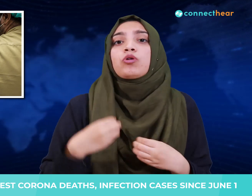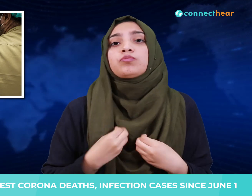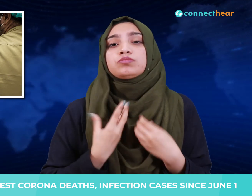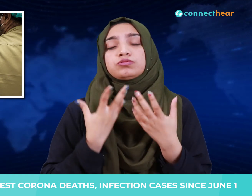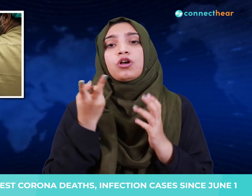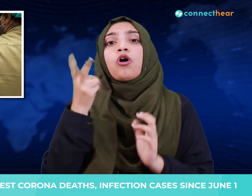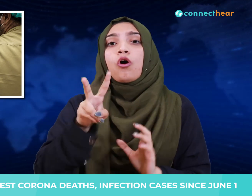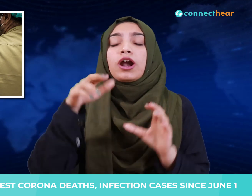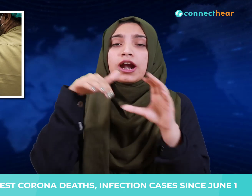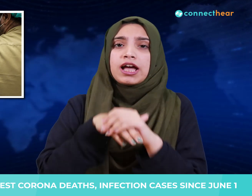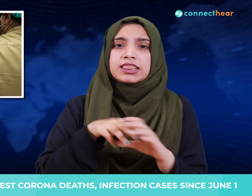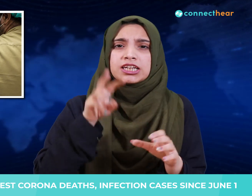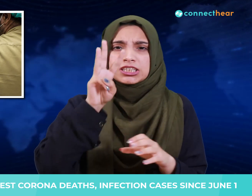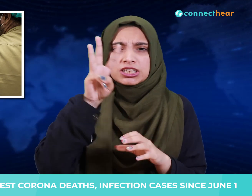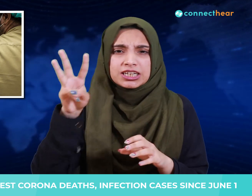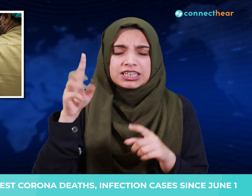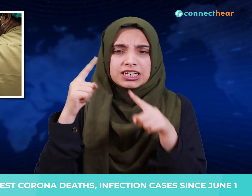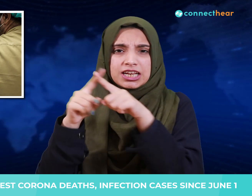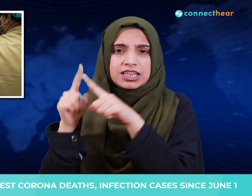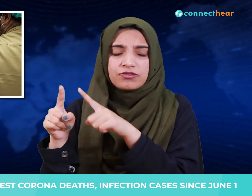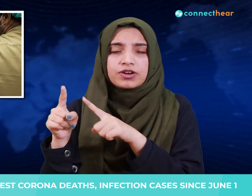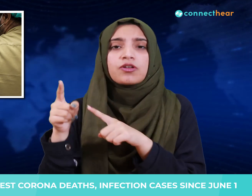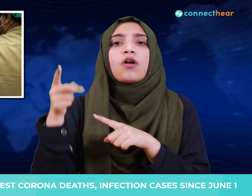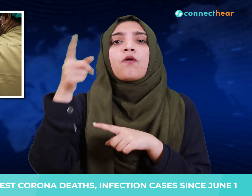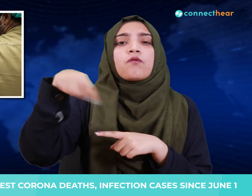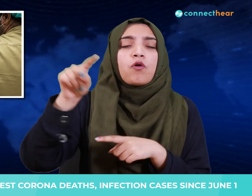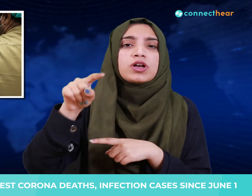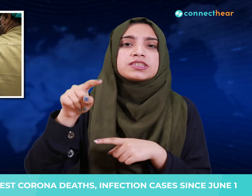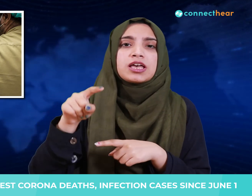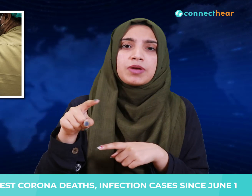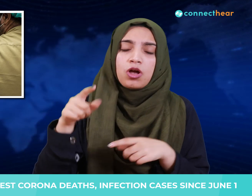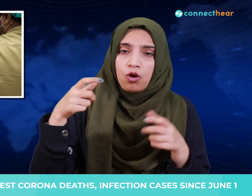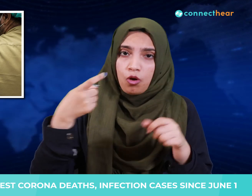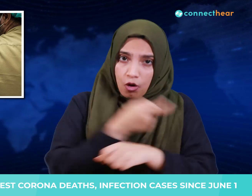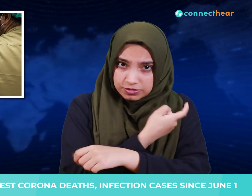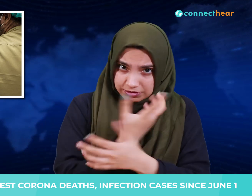in hospitals, while 9 of them were on ventilators.